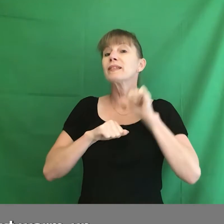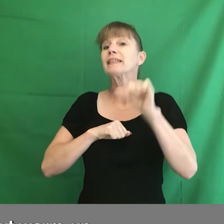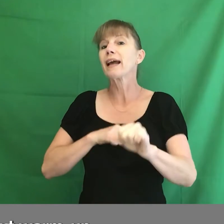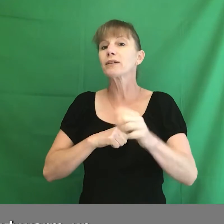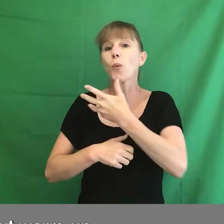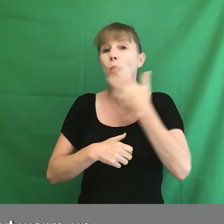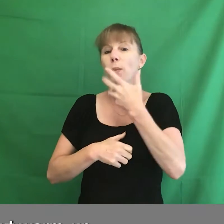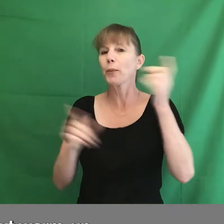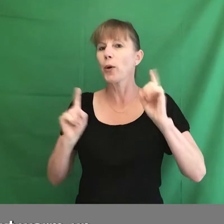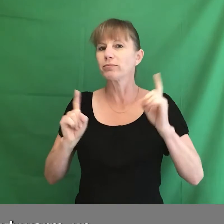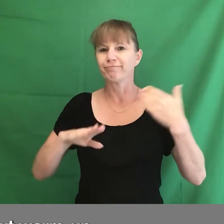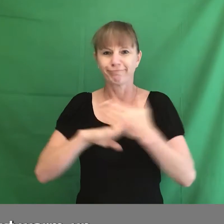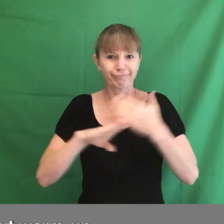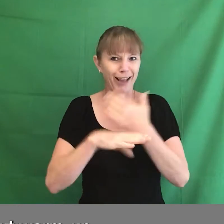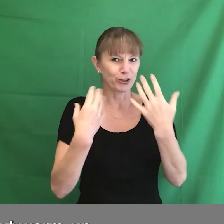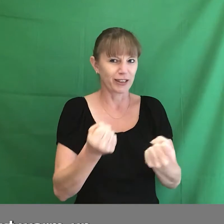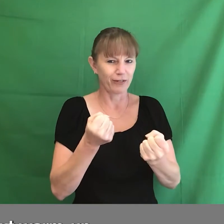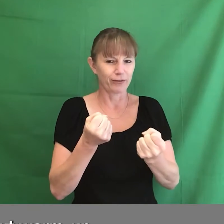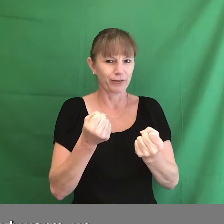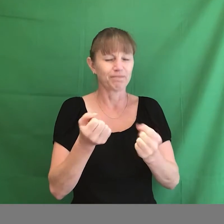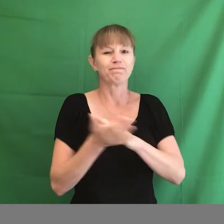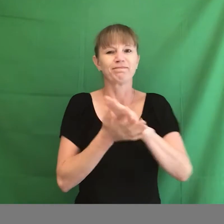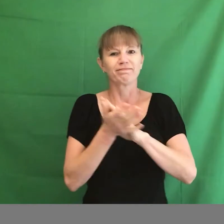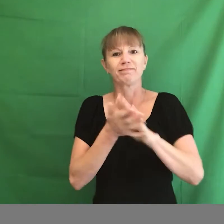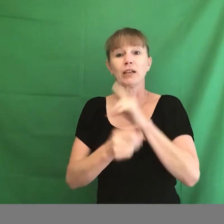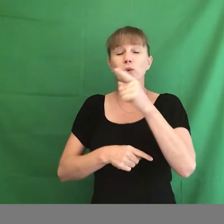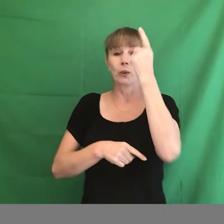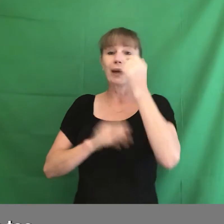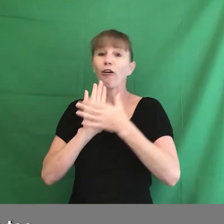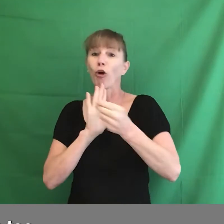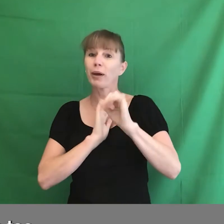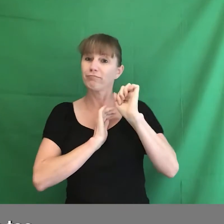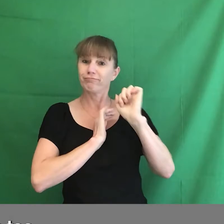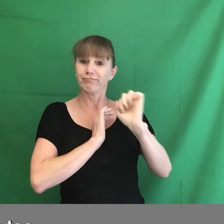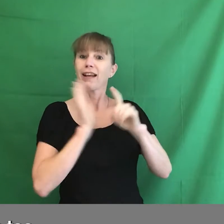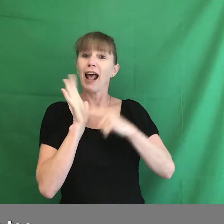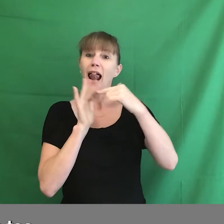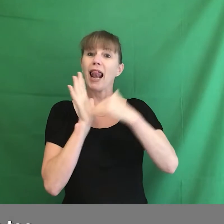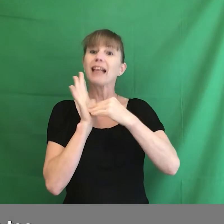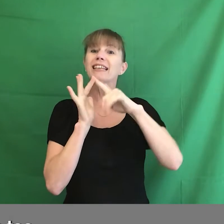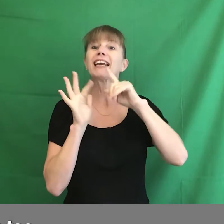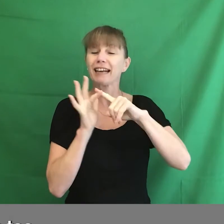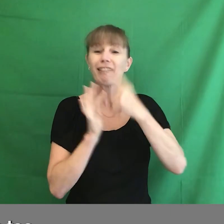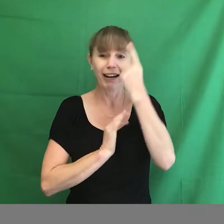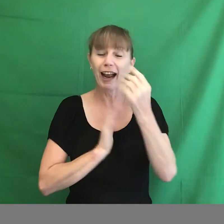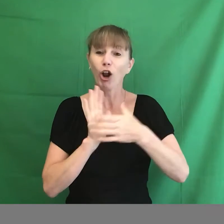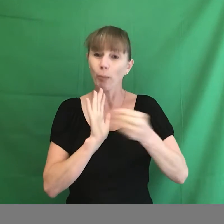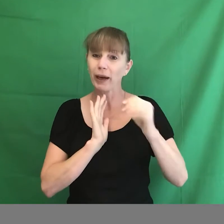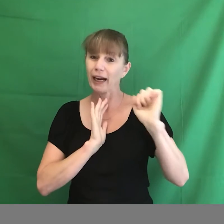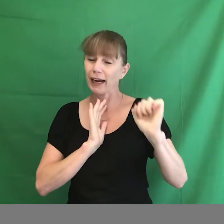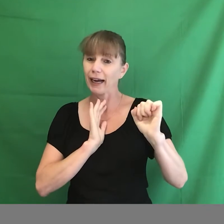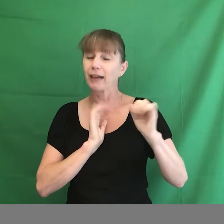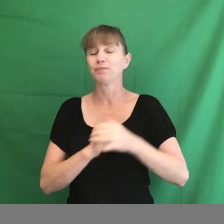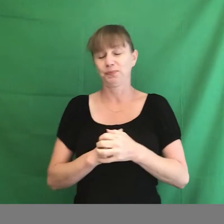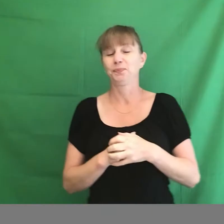Our next warm-up does have a few actions to go with it. So have a go at the actions. If you find them too hard, that's absolutely fine. Just